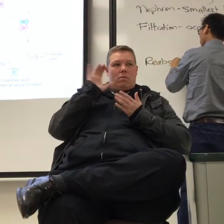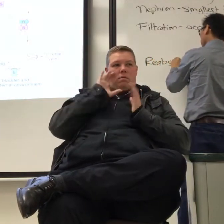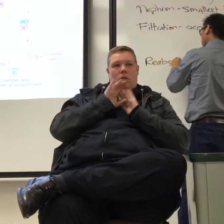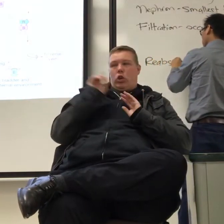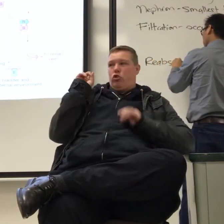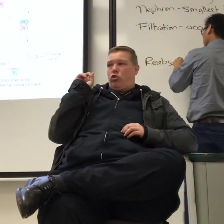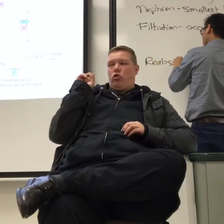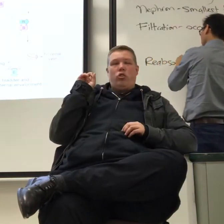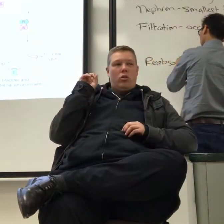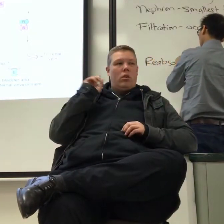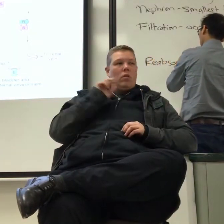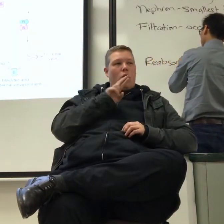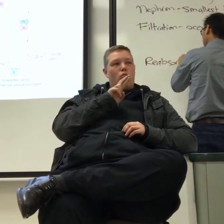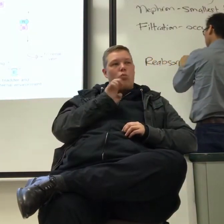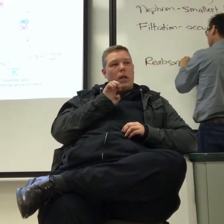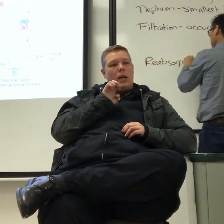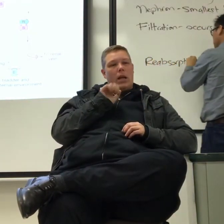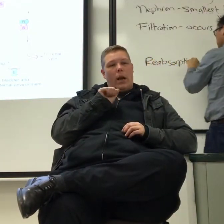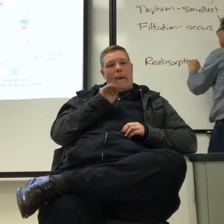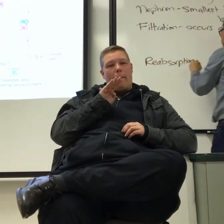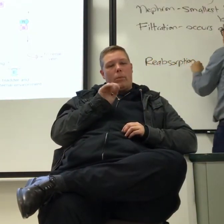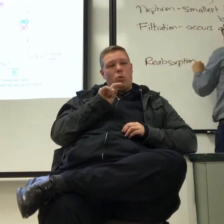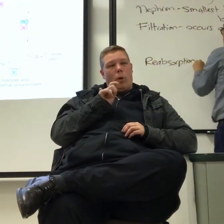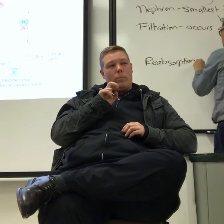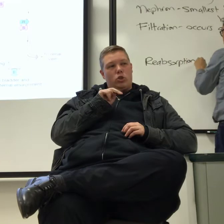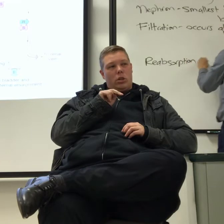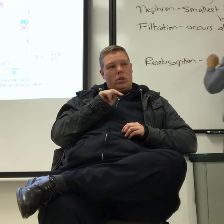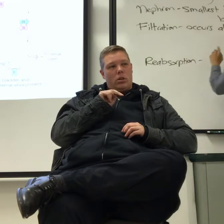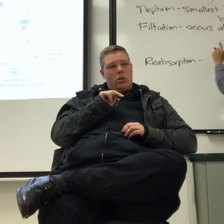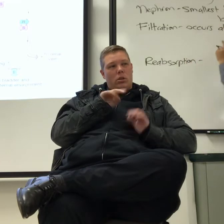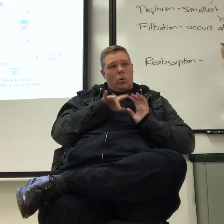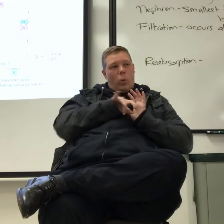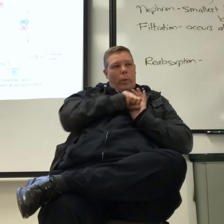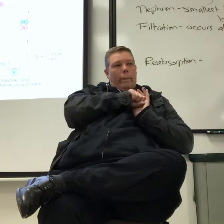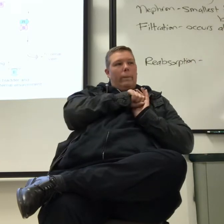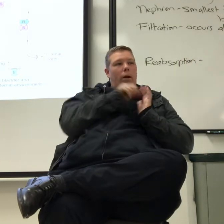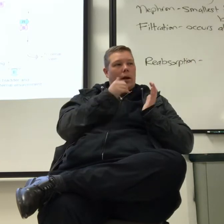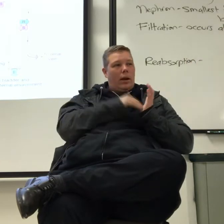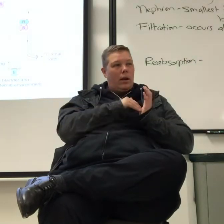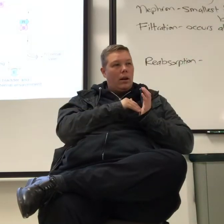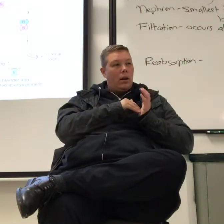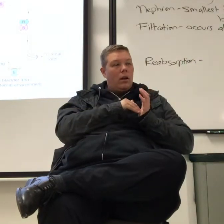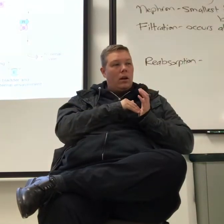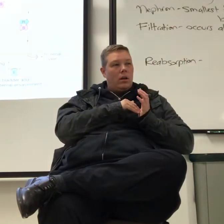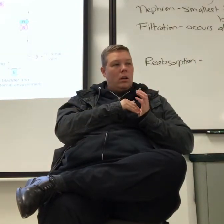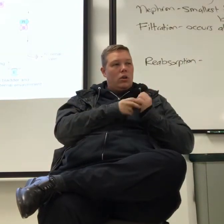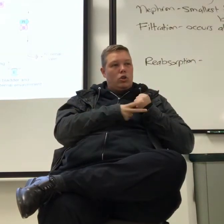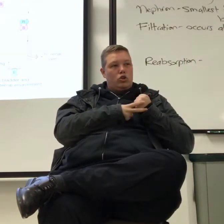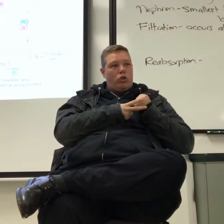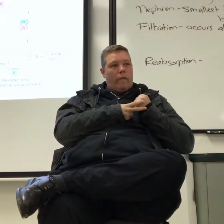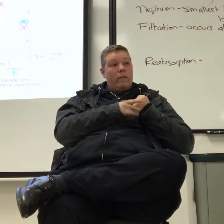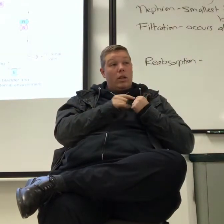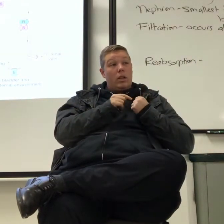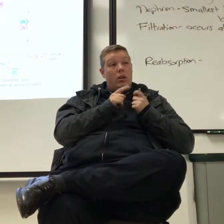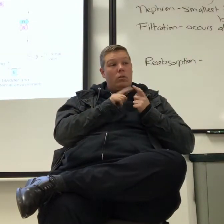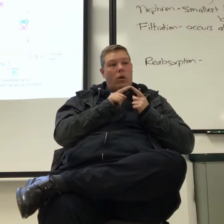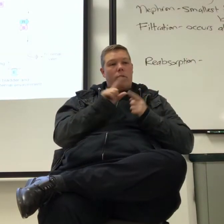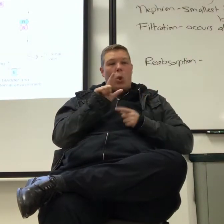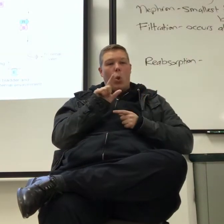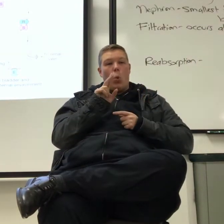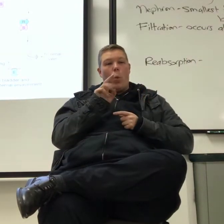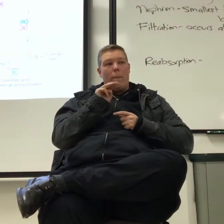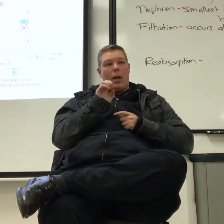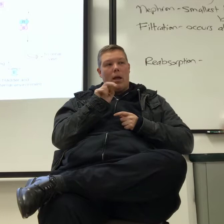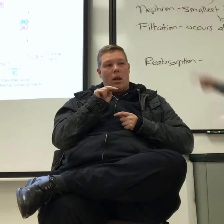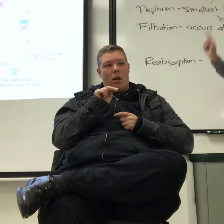reabsorption, like I already said, you conserve it. You don't lose the urine. You move it from the lumen of the nephron back